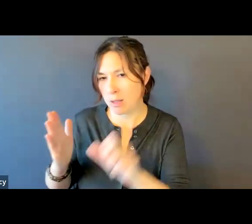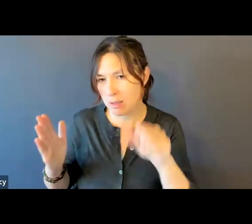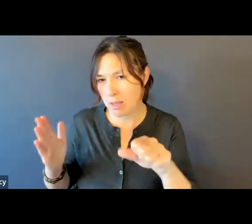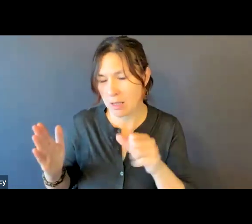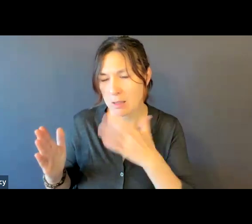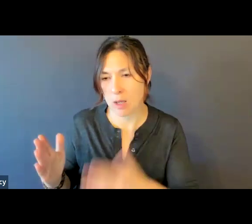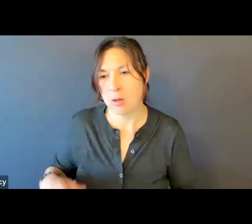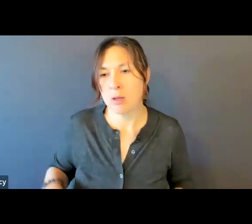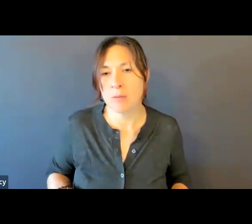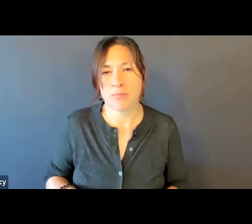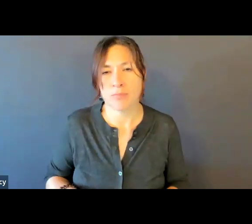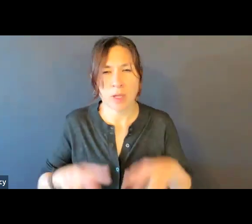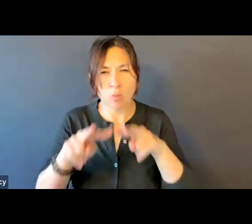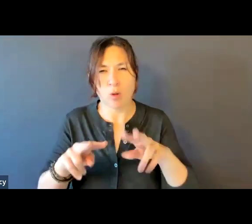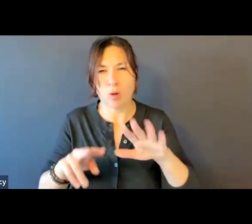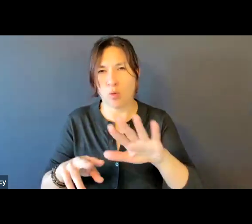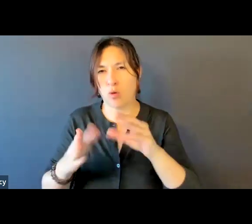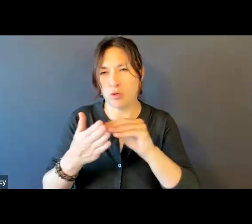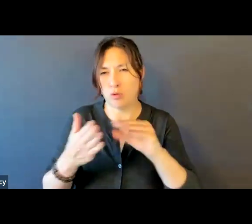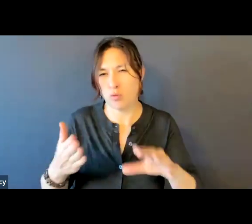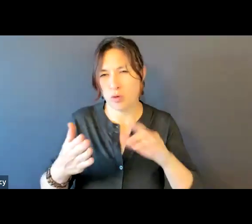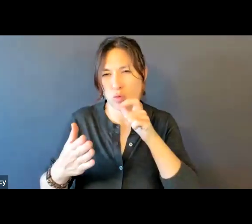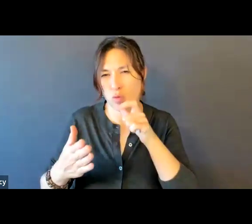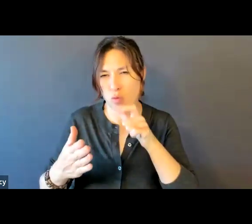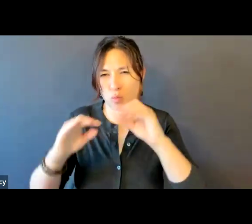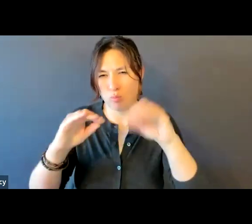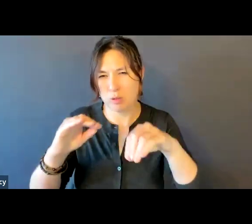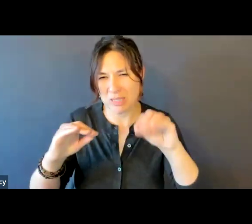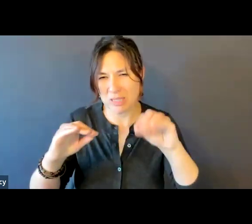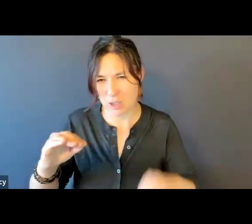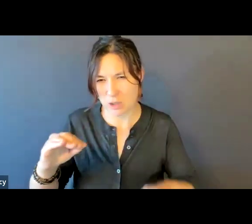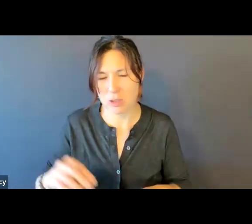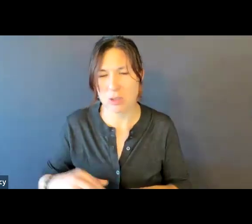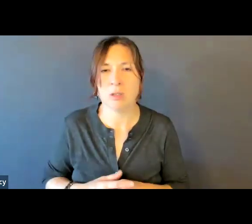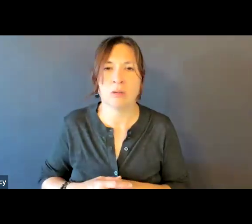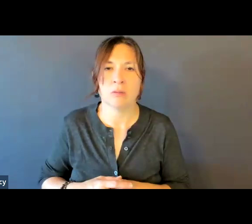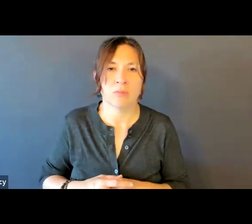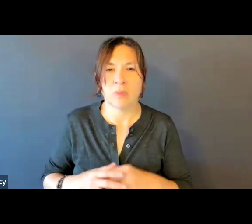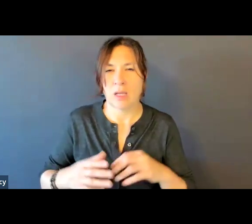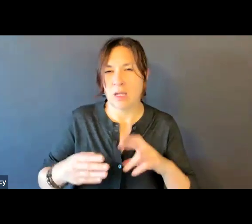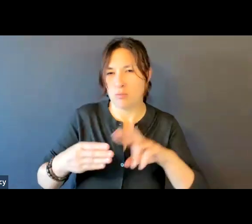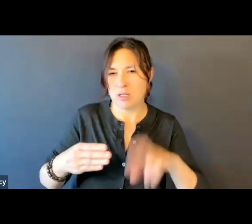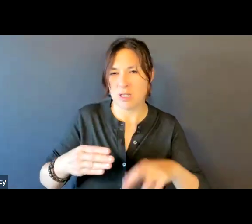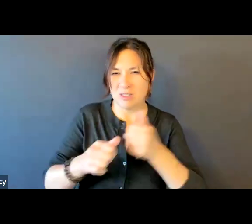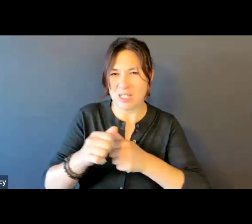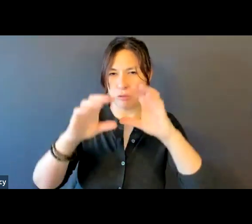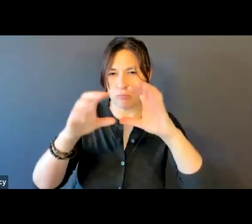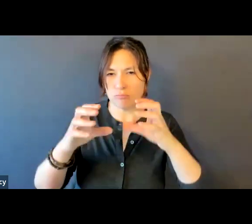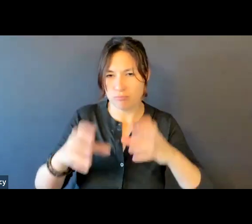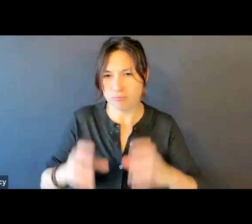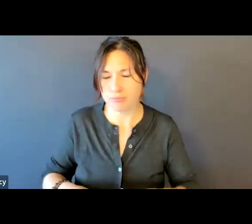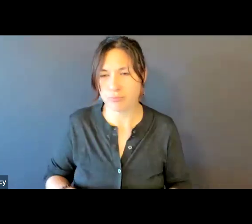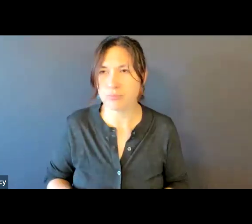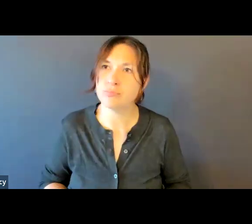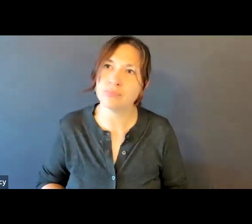as I was looking at your student breakdown and the results sub-aggregated, how it's so hard to think